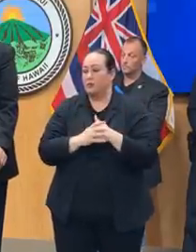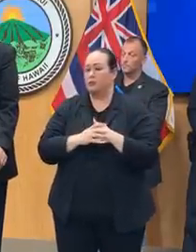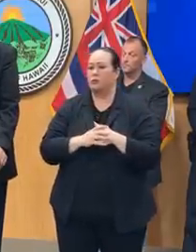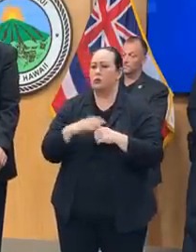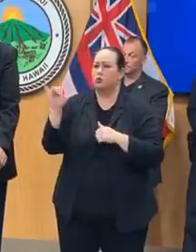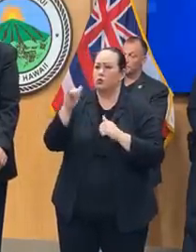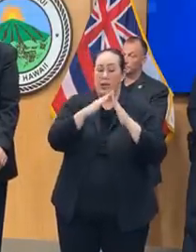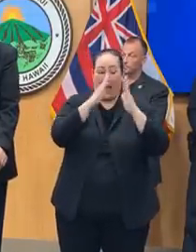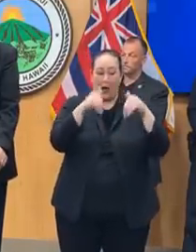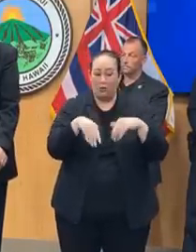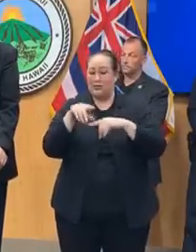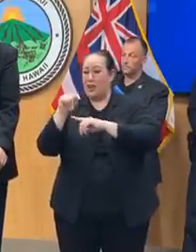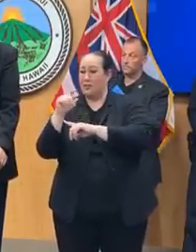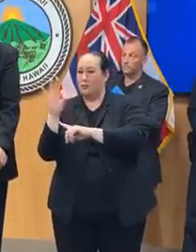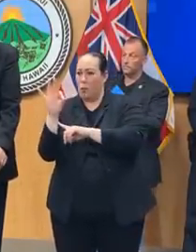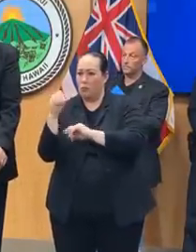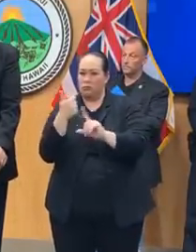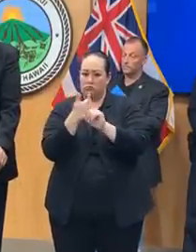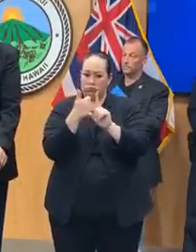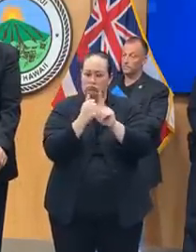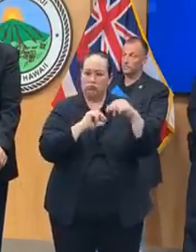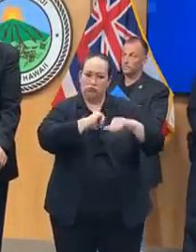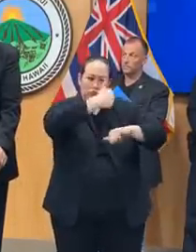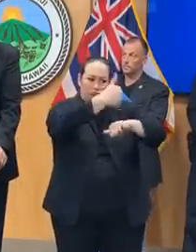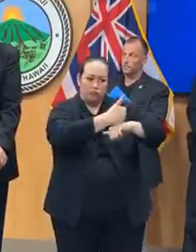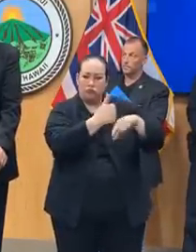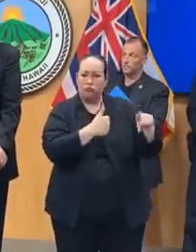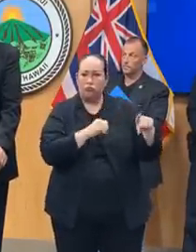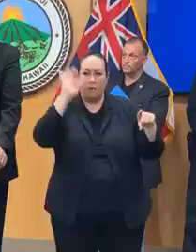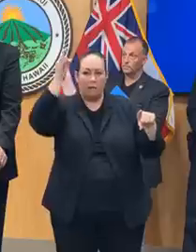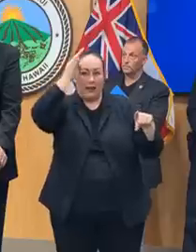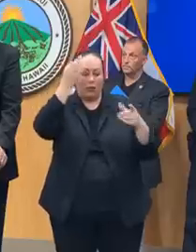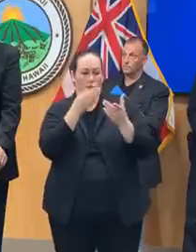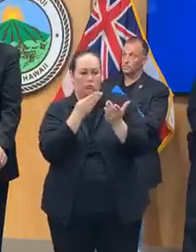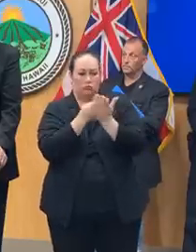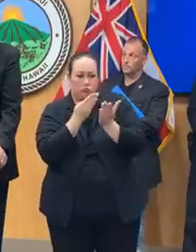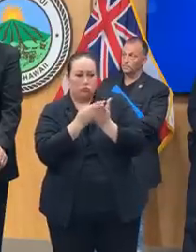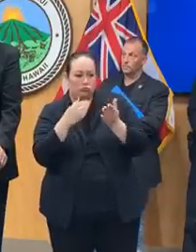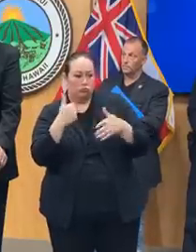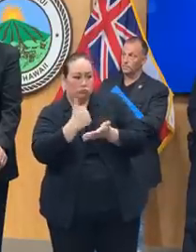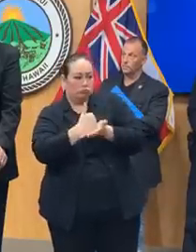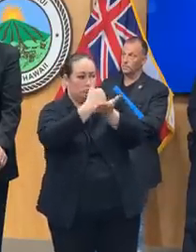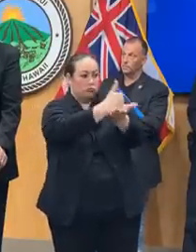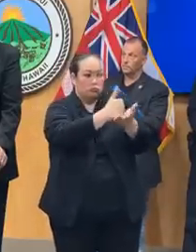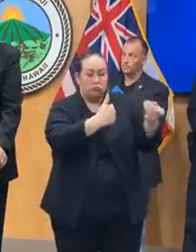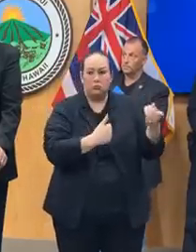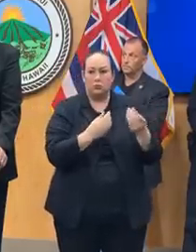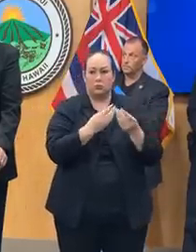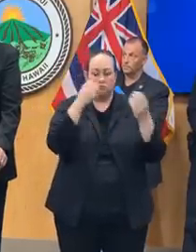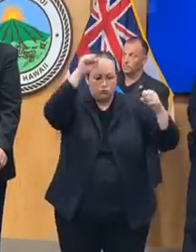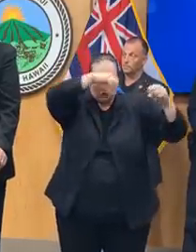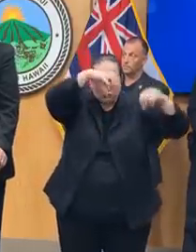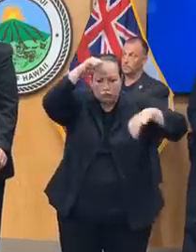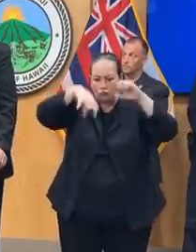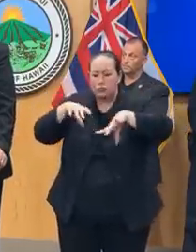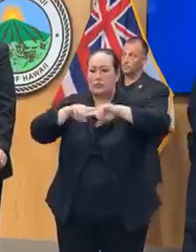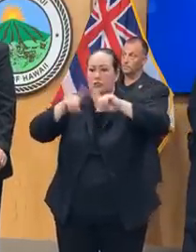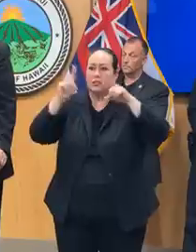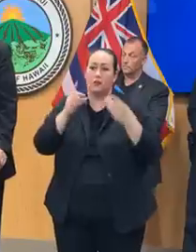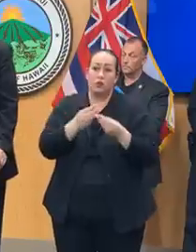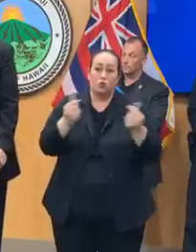assembled with federal agency support, and then that team is working to develop solutions as we continue to rebuild.